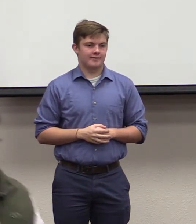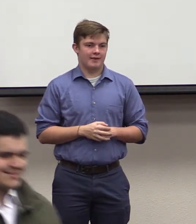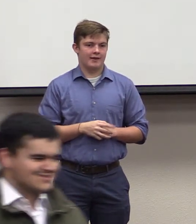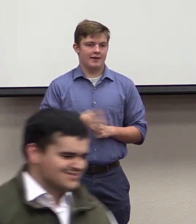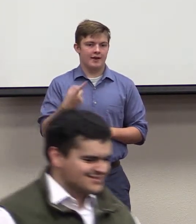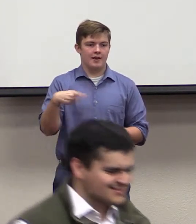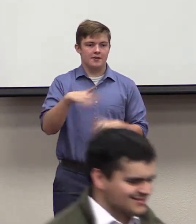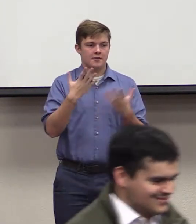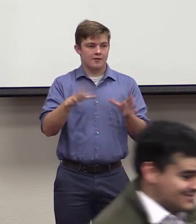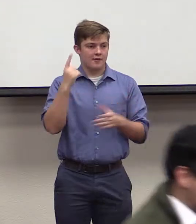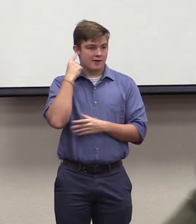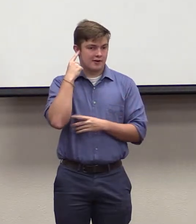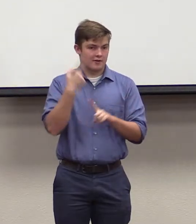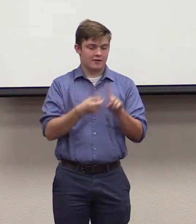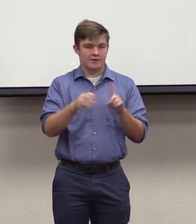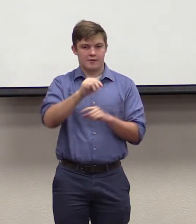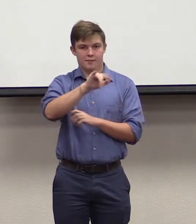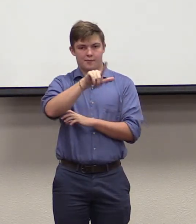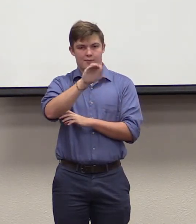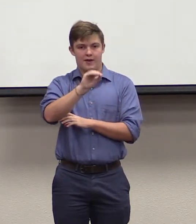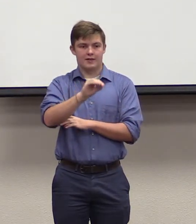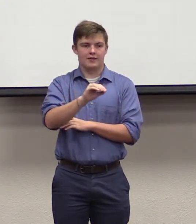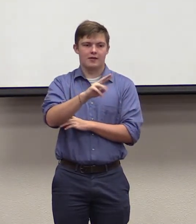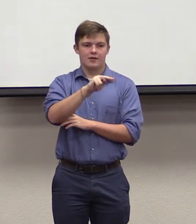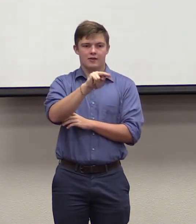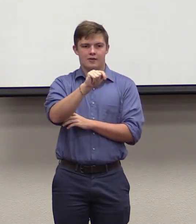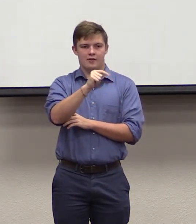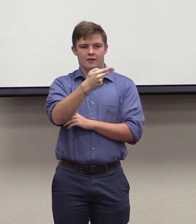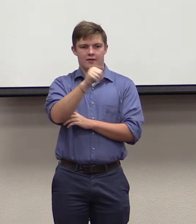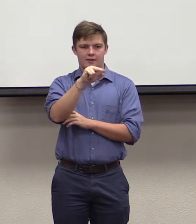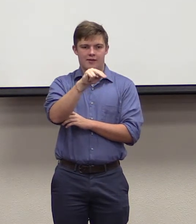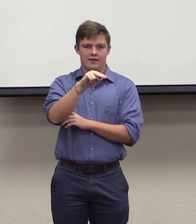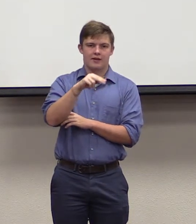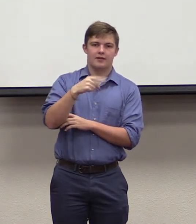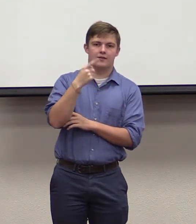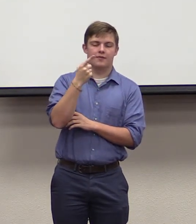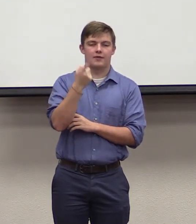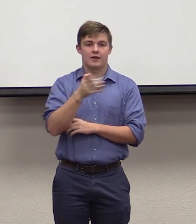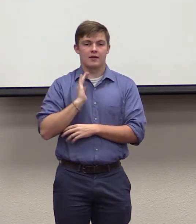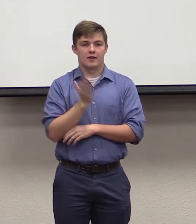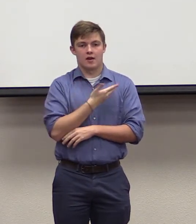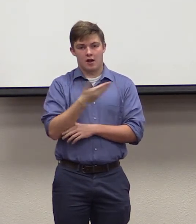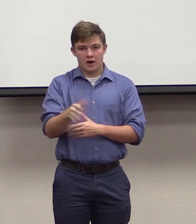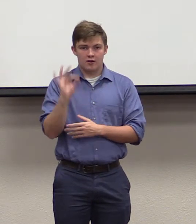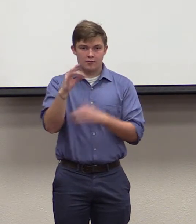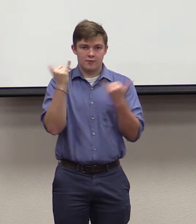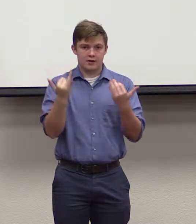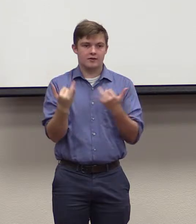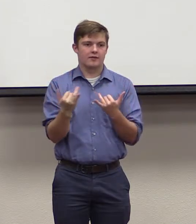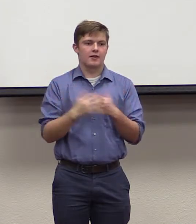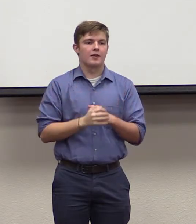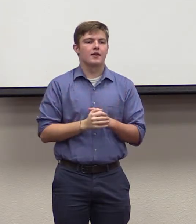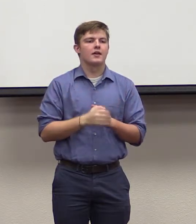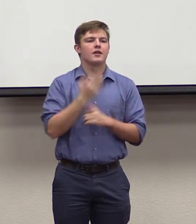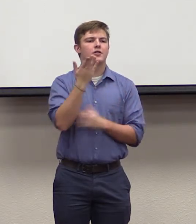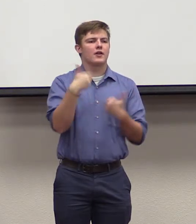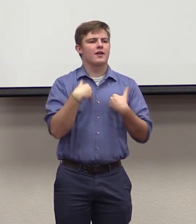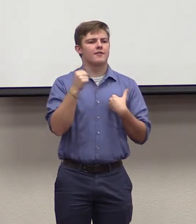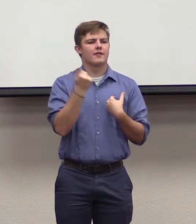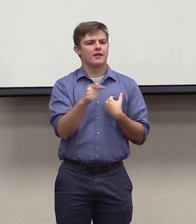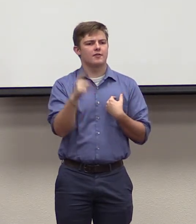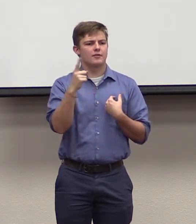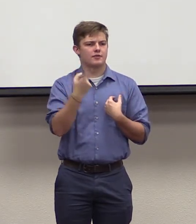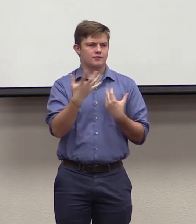As you've already heard from Milo, Nathan Fuentes is our speaker today in his senior sermon. Nathan, do you have anybody you'd like to